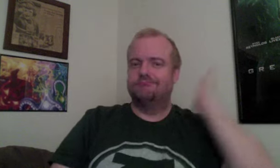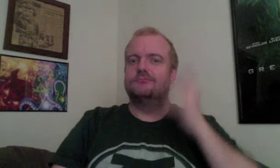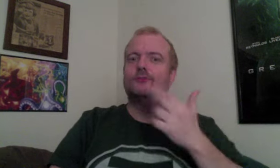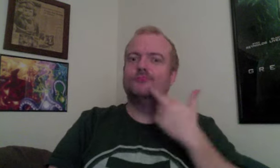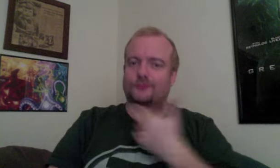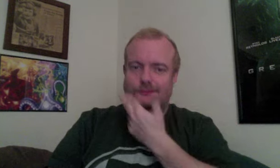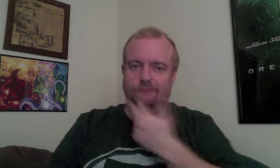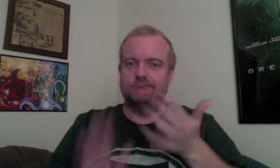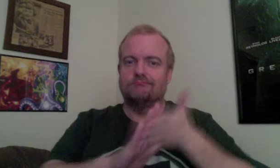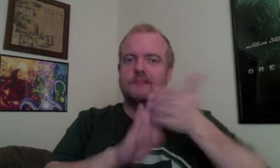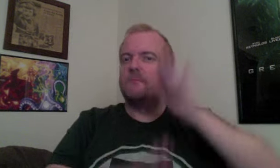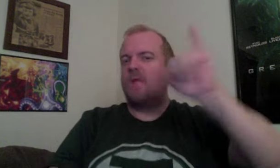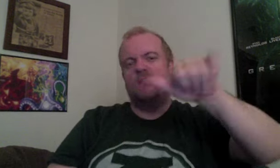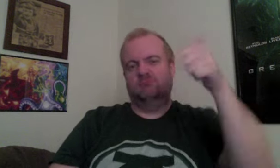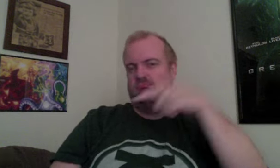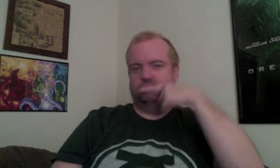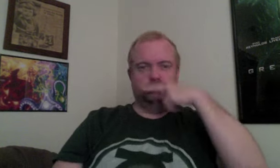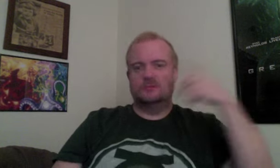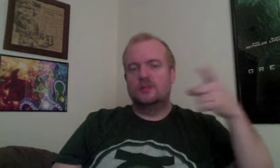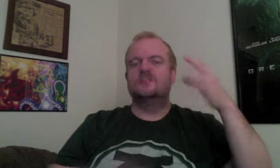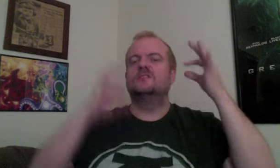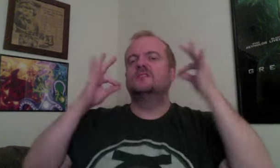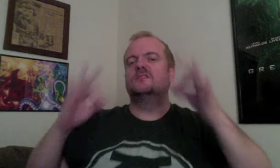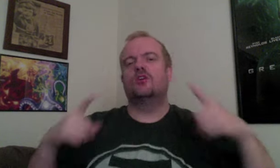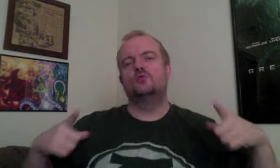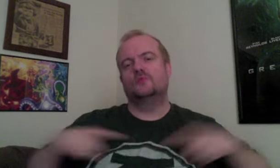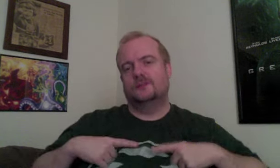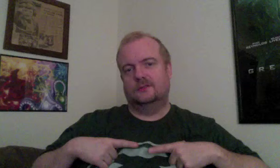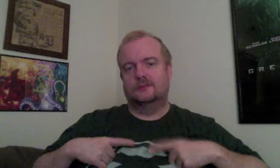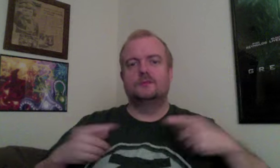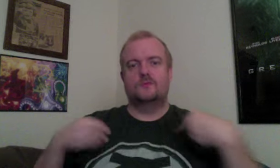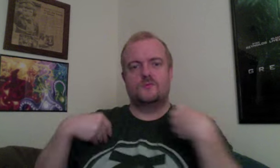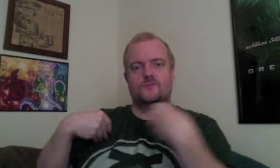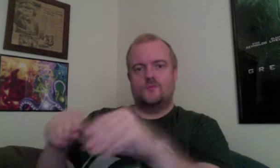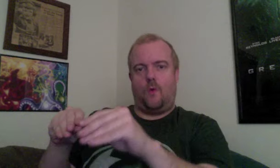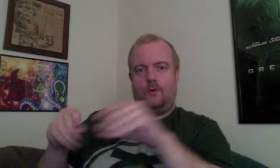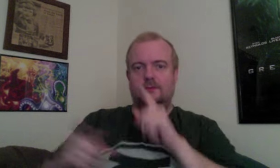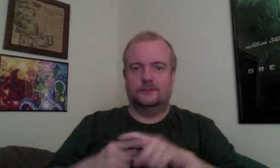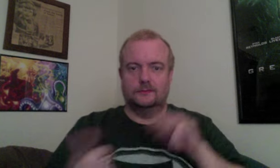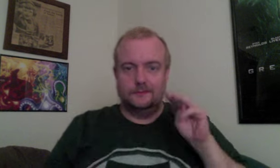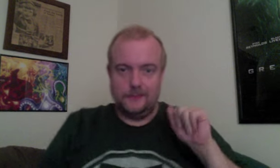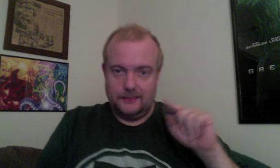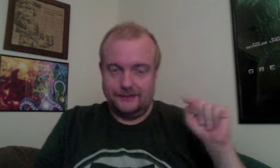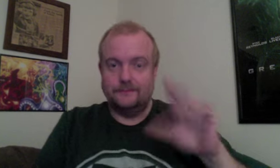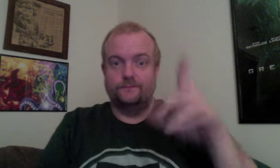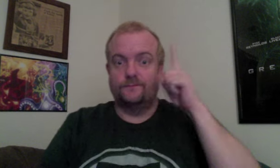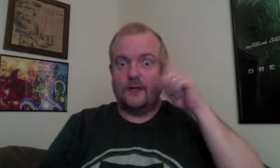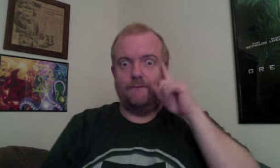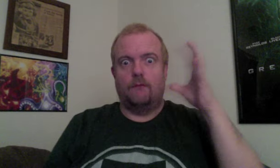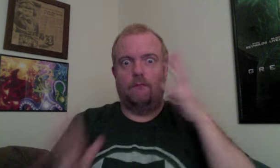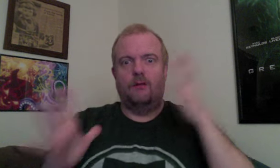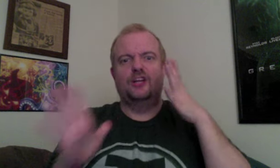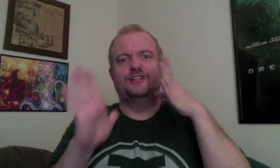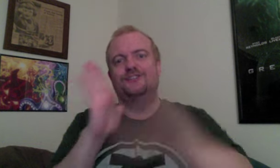At over 2,000 degrees Fahrenheit, the flame is invisible. Seemingly without cause, the bush burns.